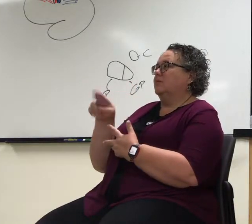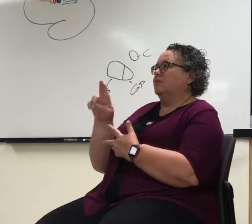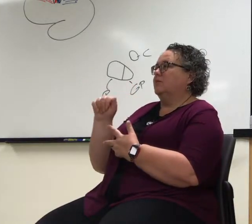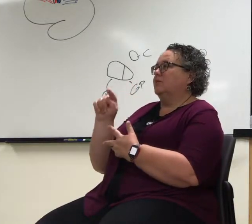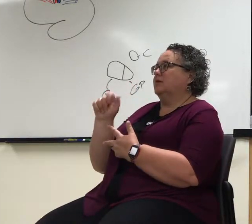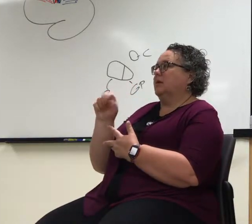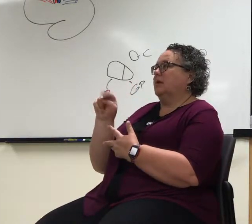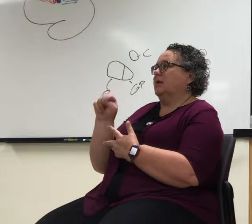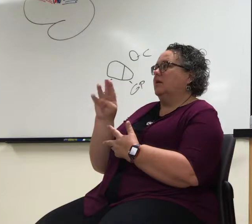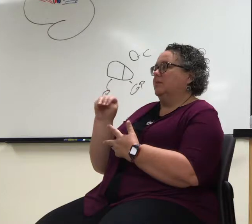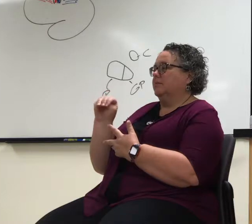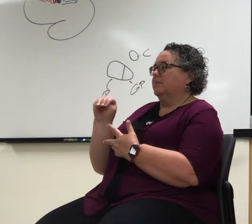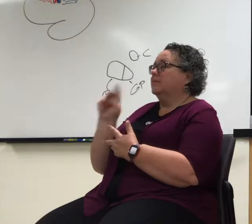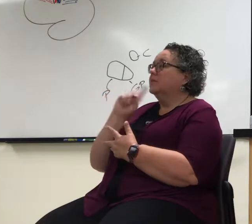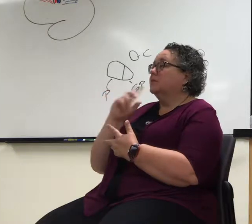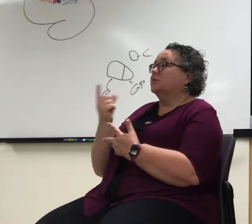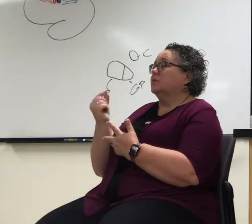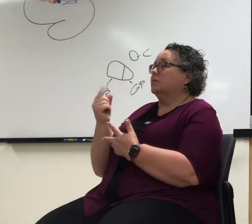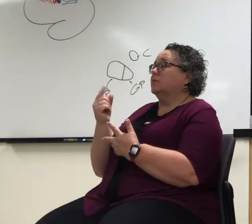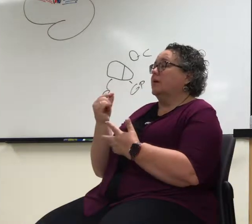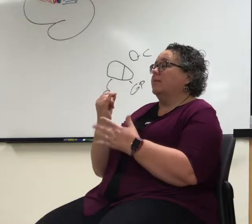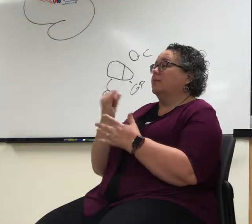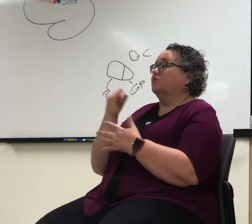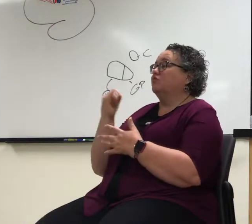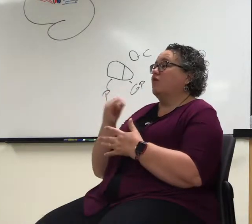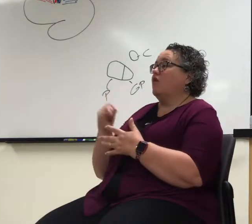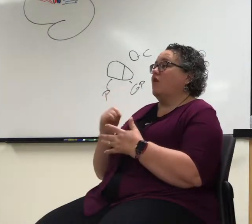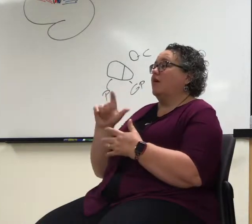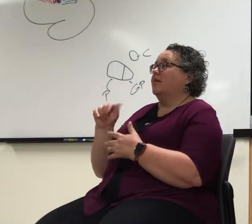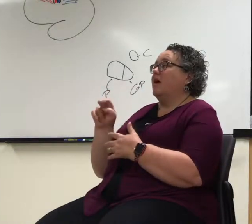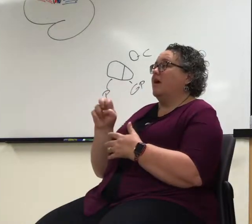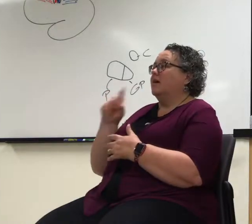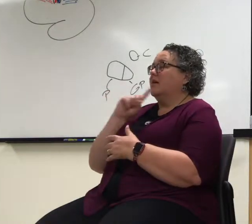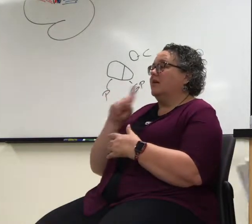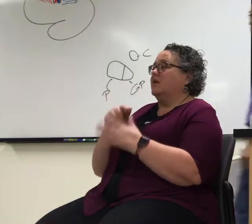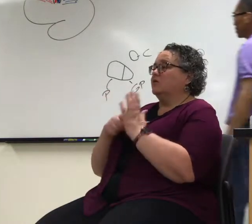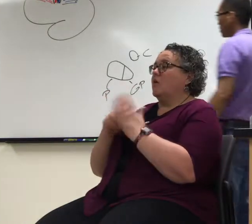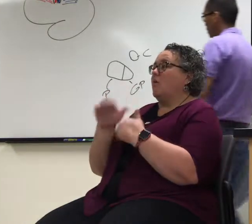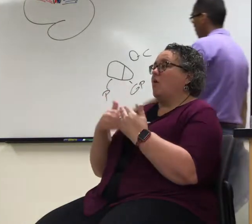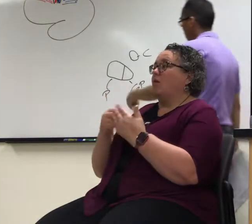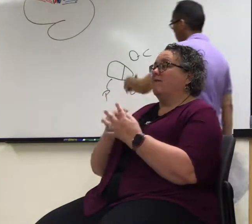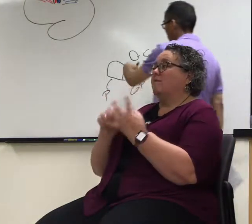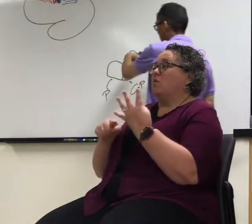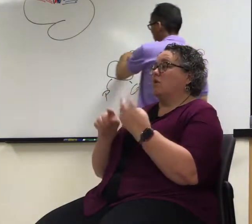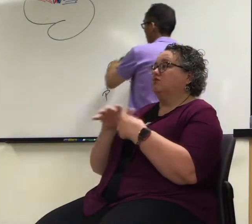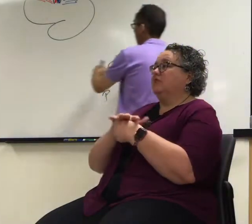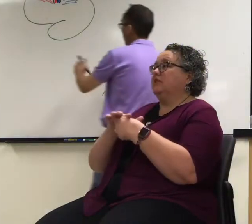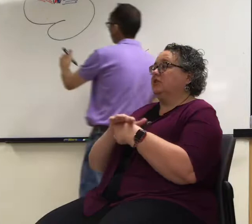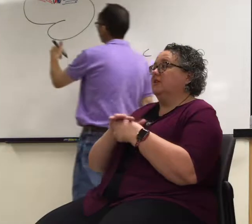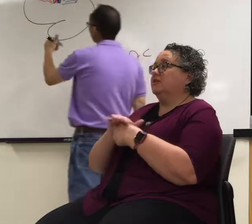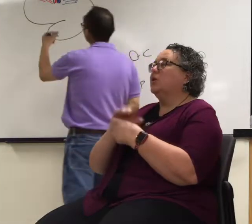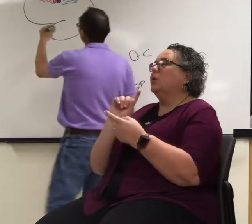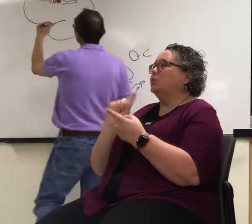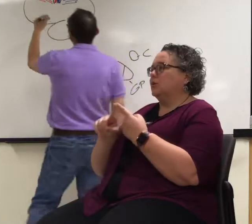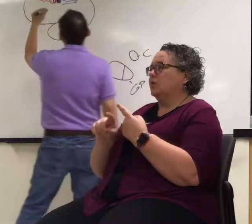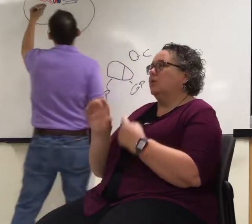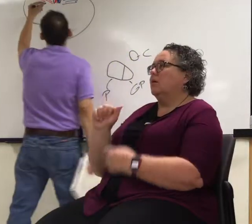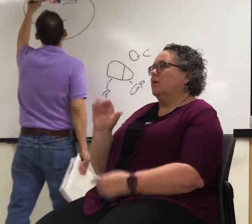So I'm just going to draw lines that go from all 4 regions to caudate, putamen.